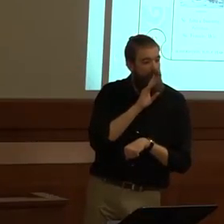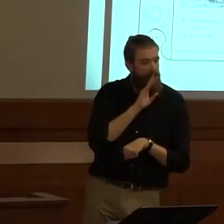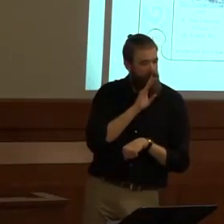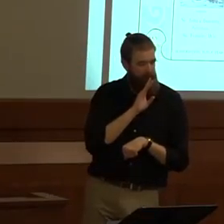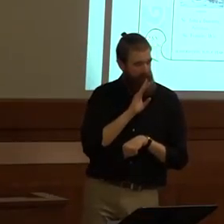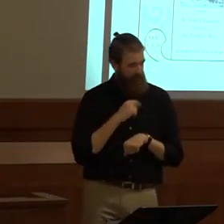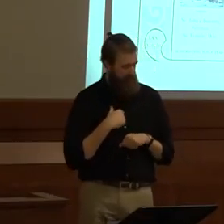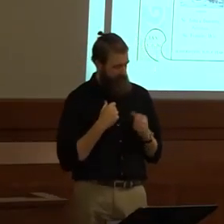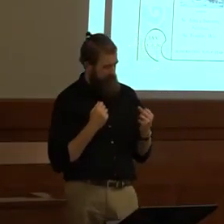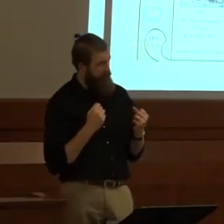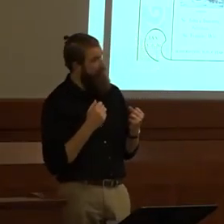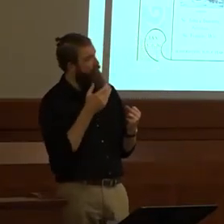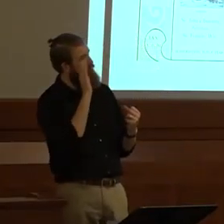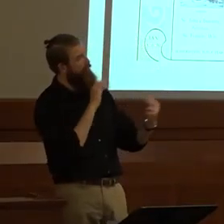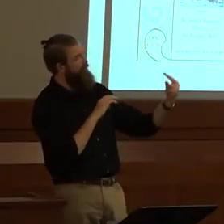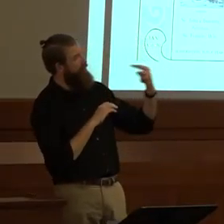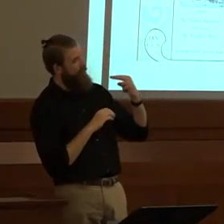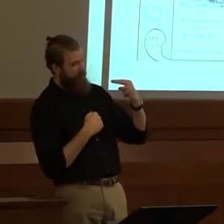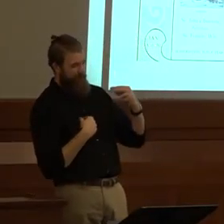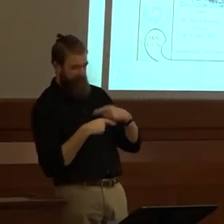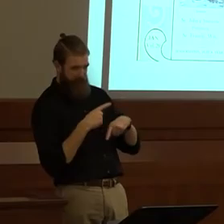their prayers?